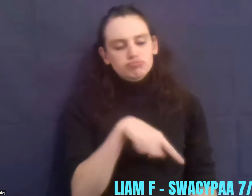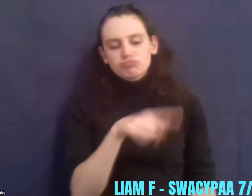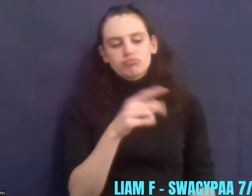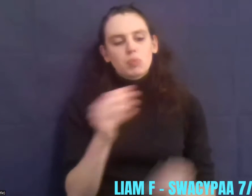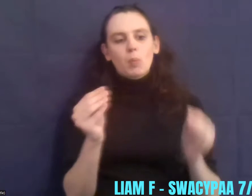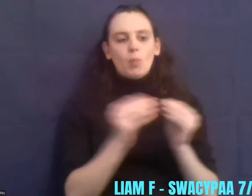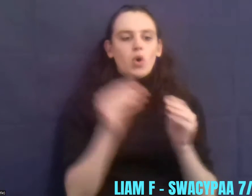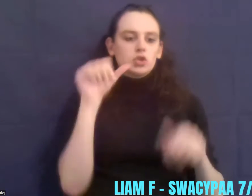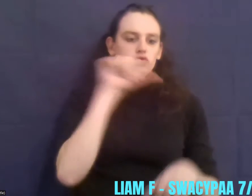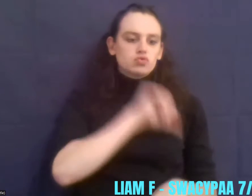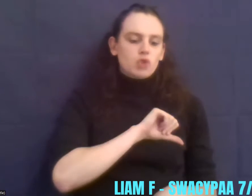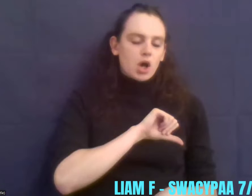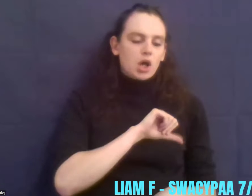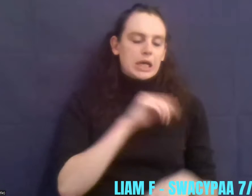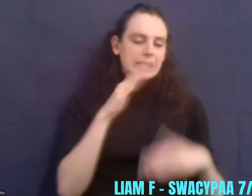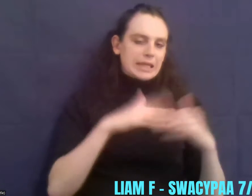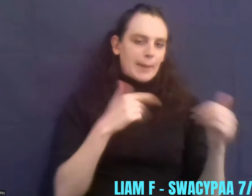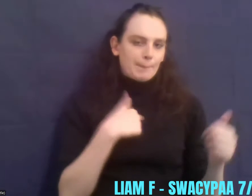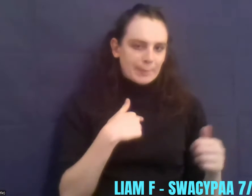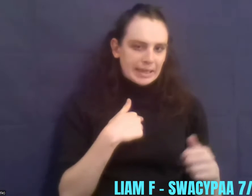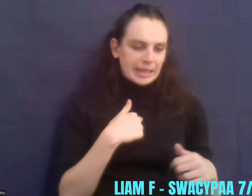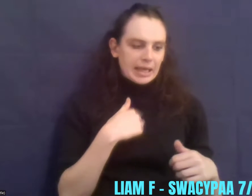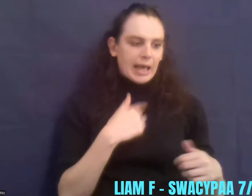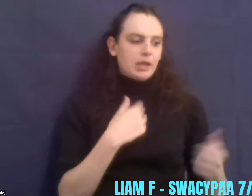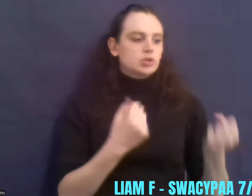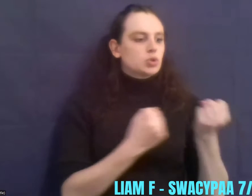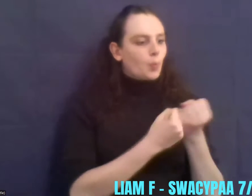I was holding their heads in the toilet at the end of the night.